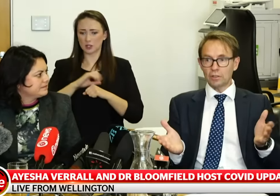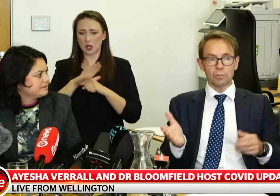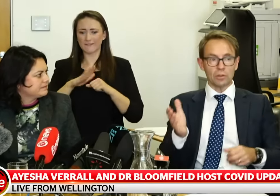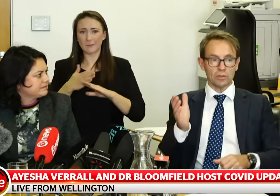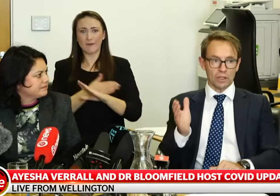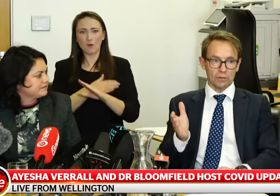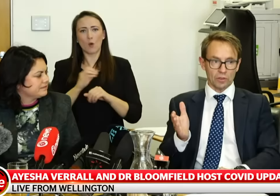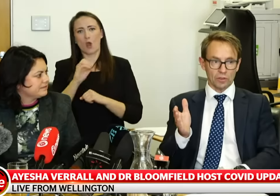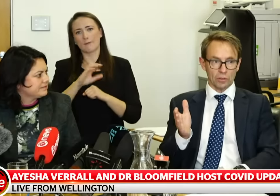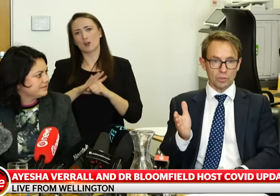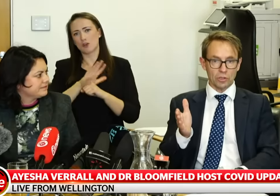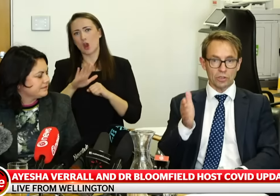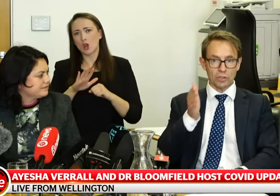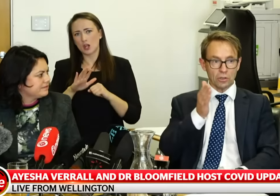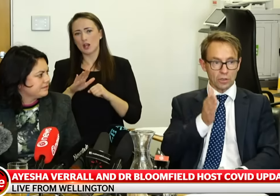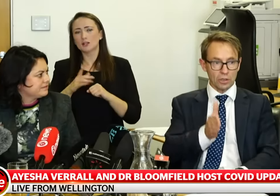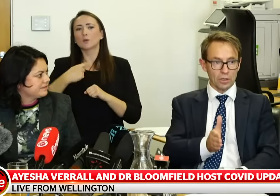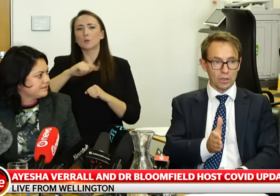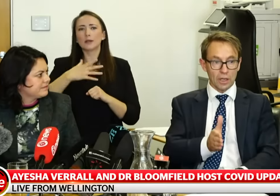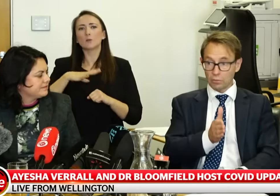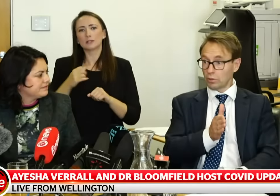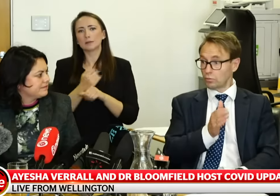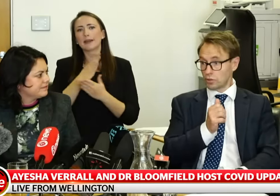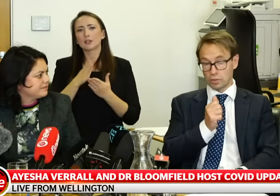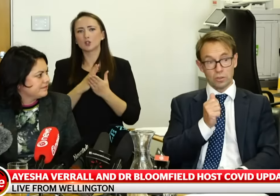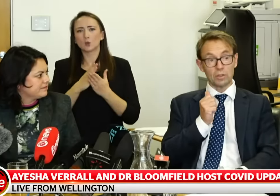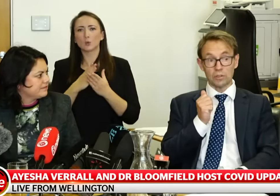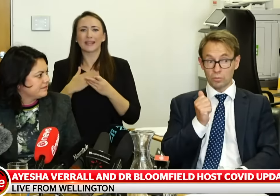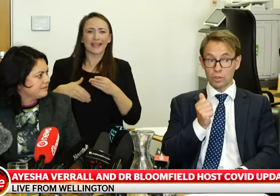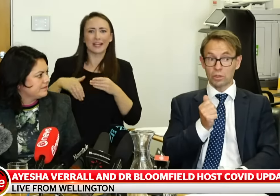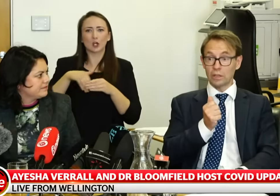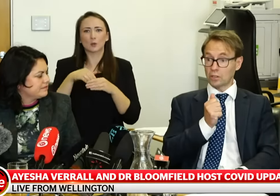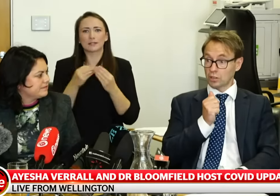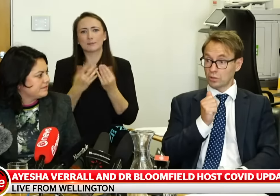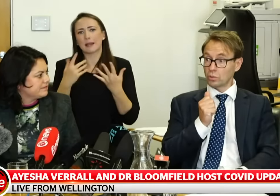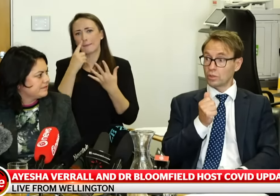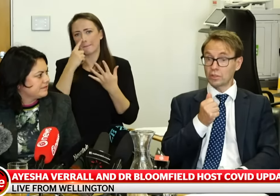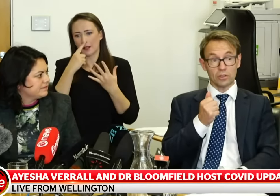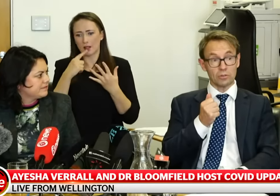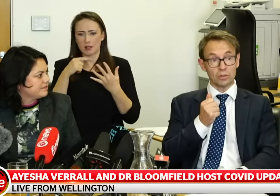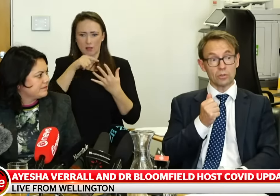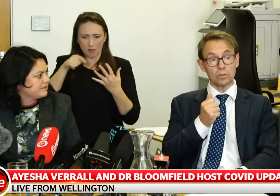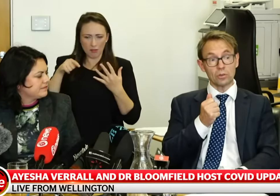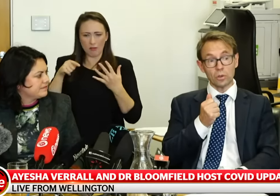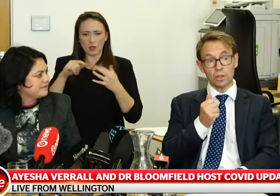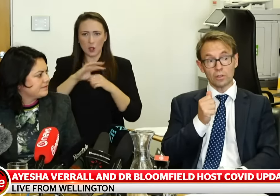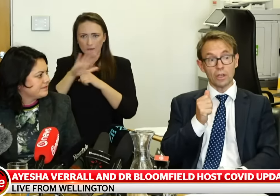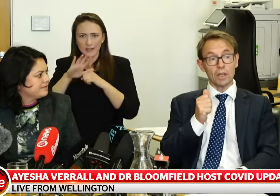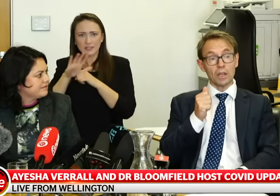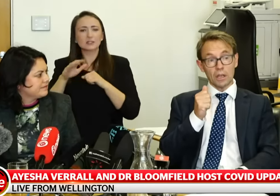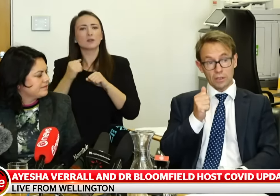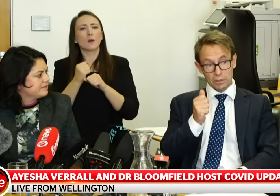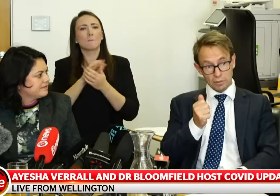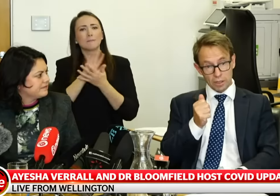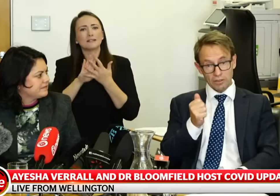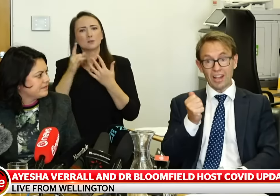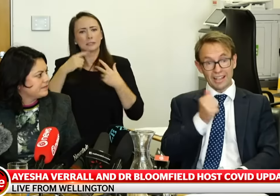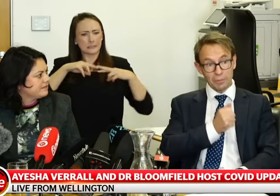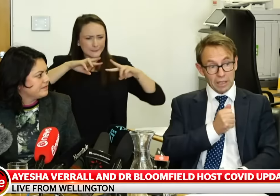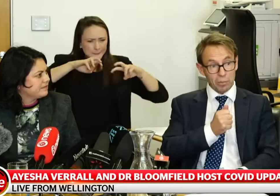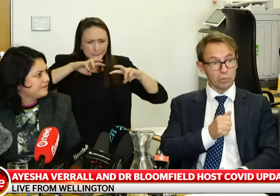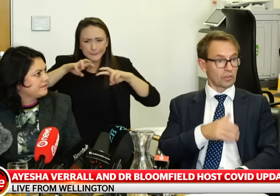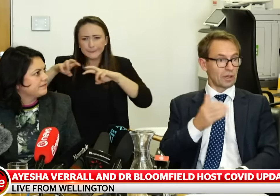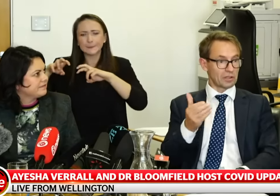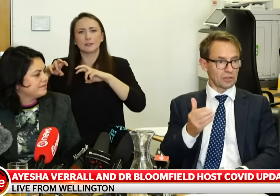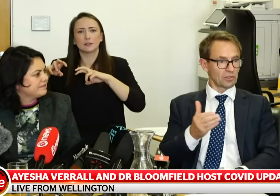counting our deaths, because that gives us an opportunity to look, and we're just doing some work in actually all the deaths that have occurred in Auckland in